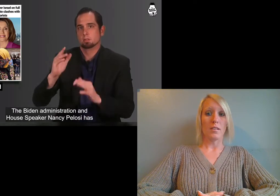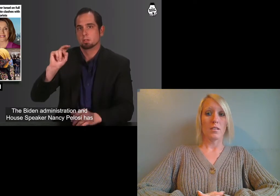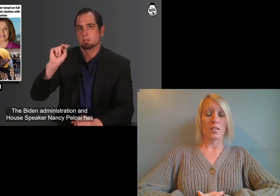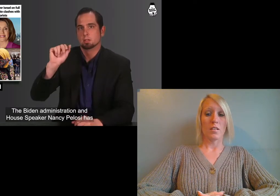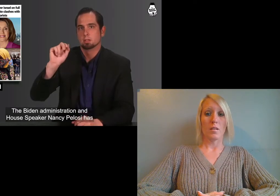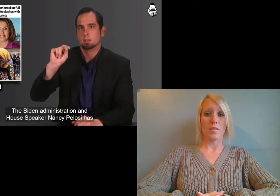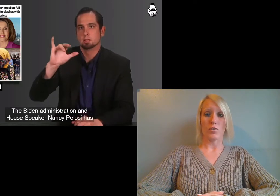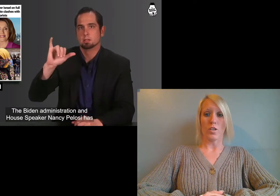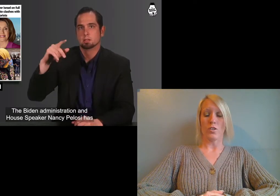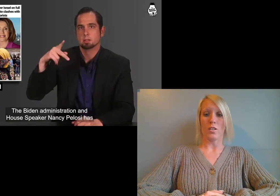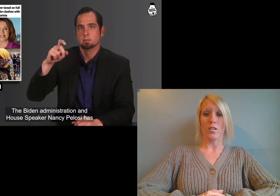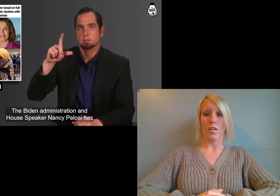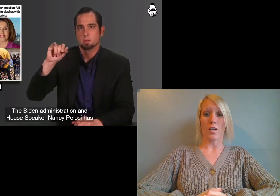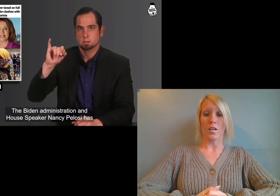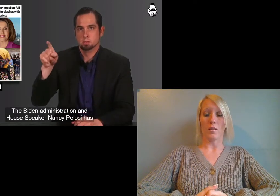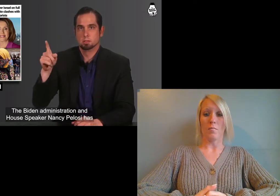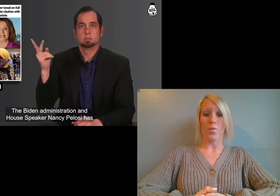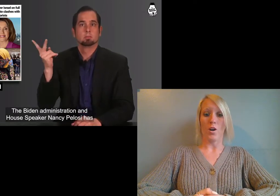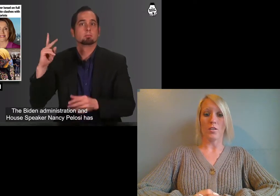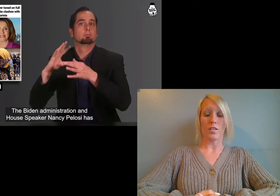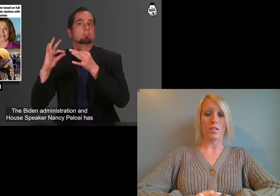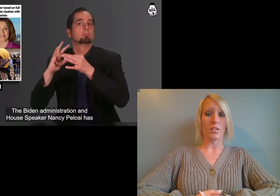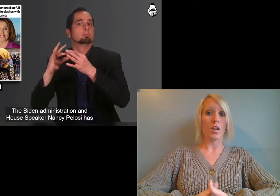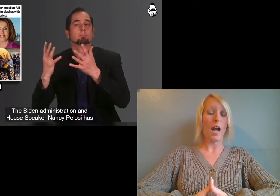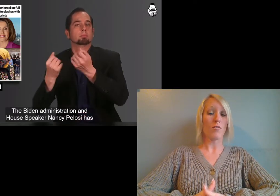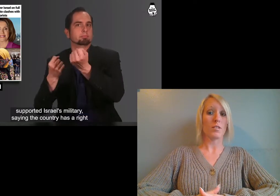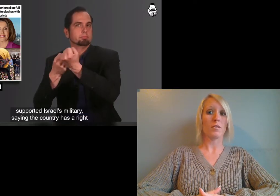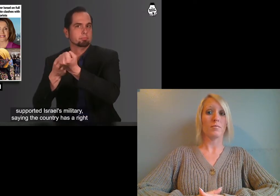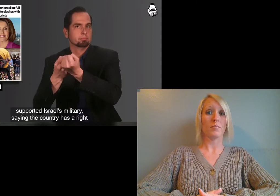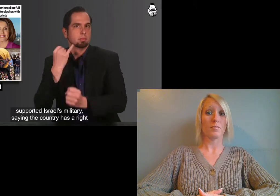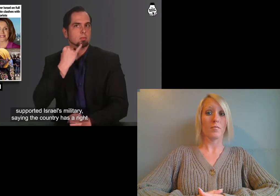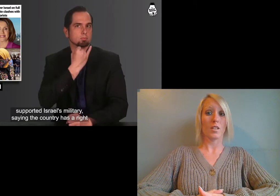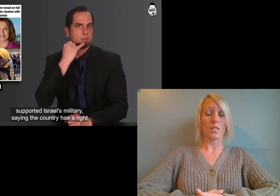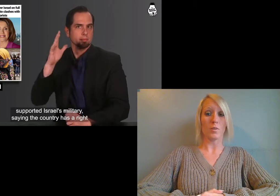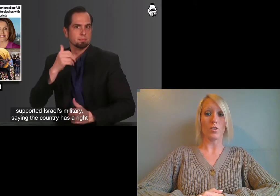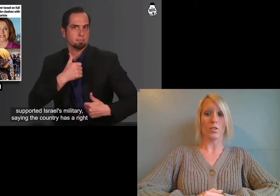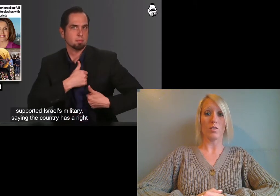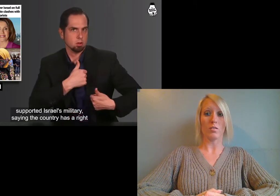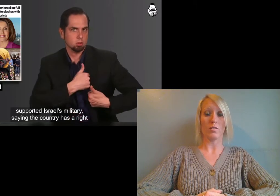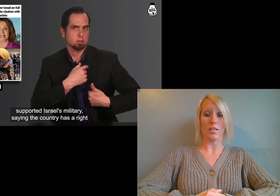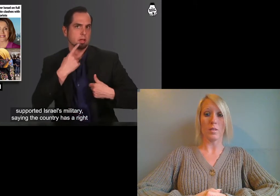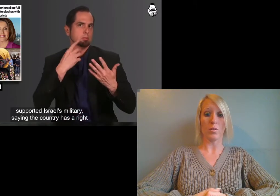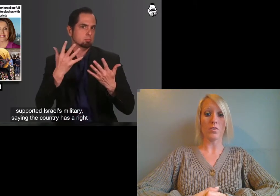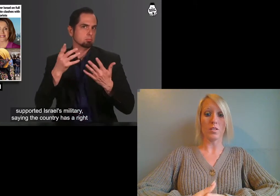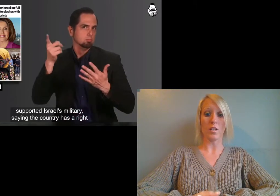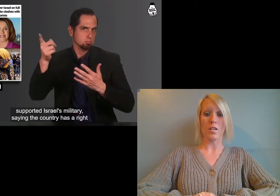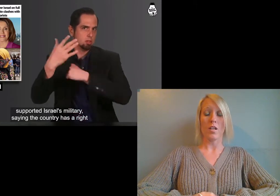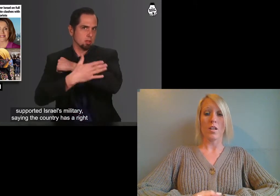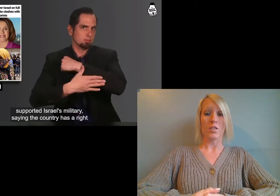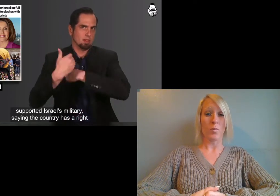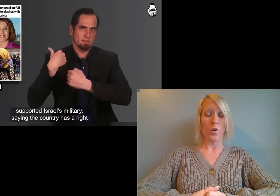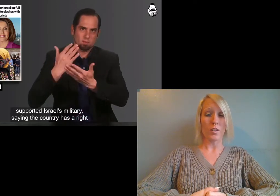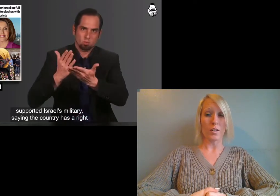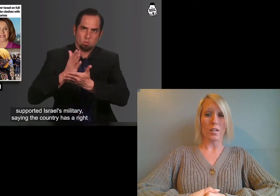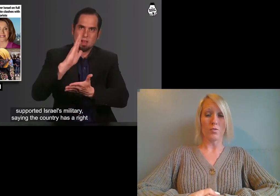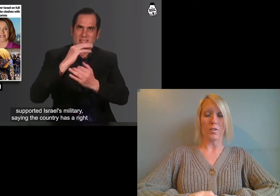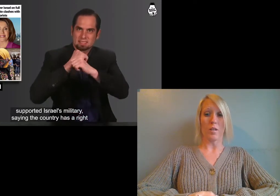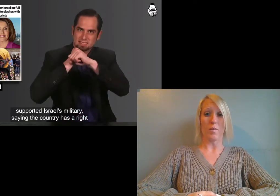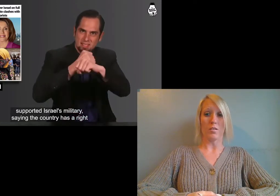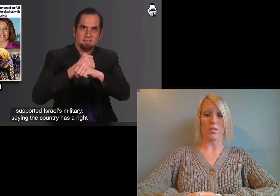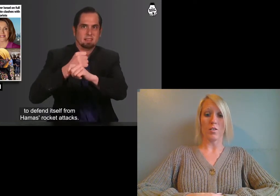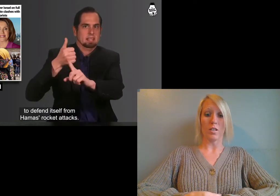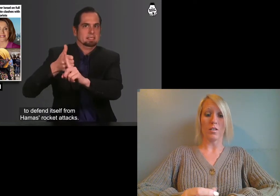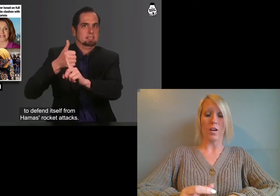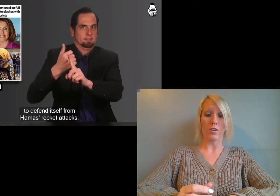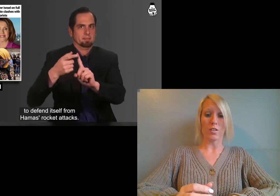The Biden administration and party House Speaker Nancy Pelosi supported the